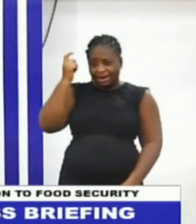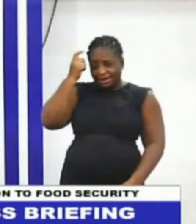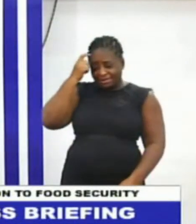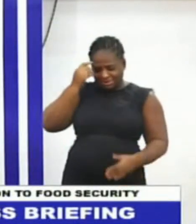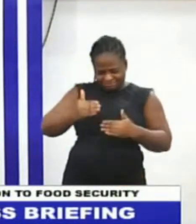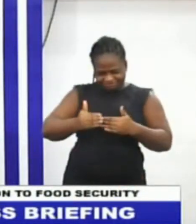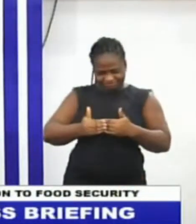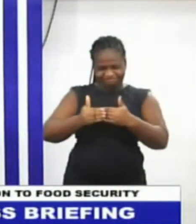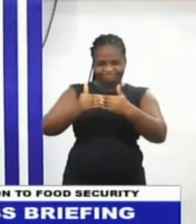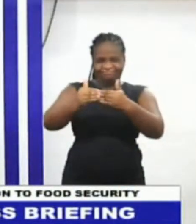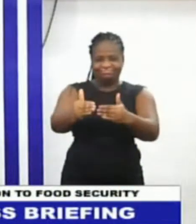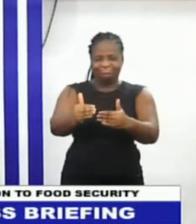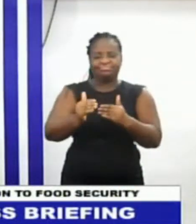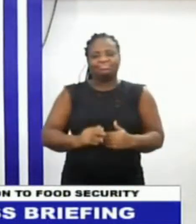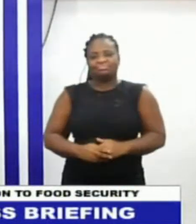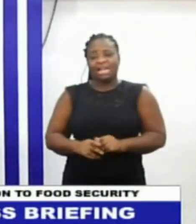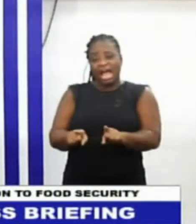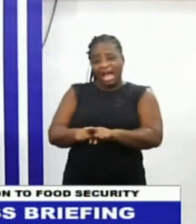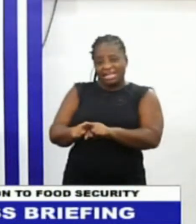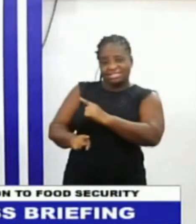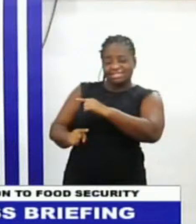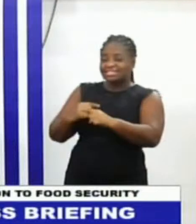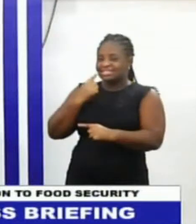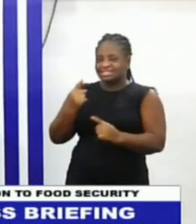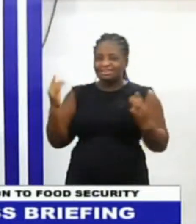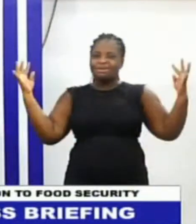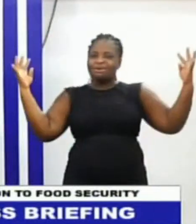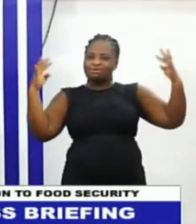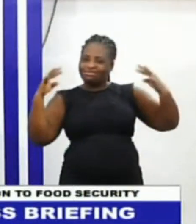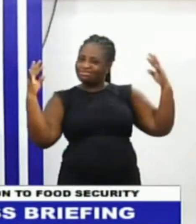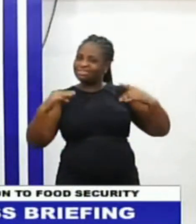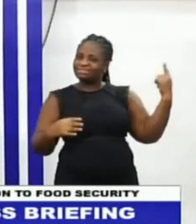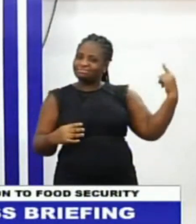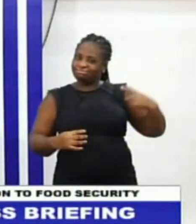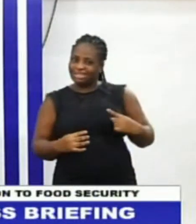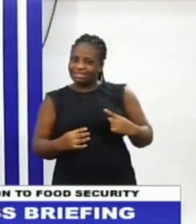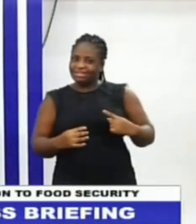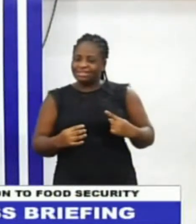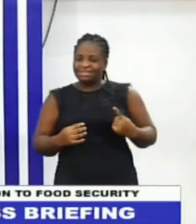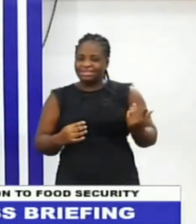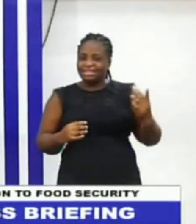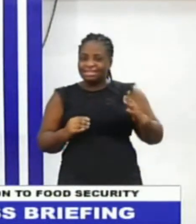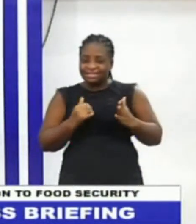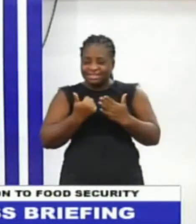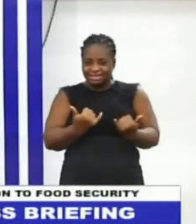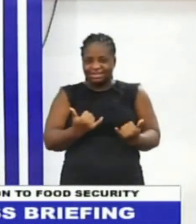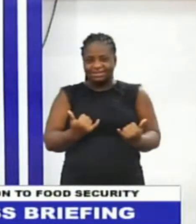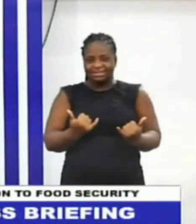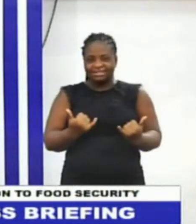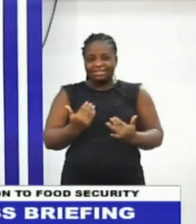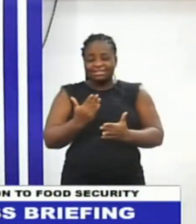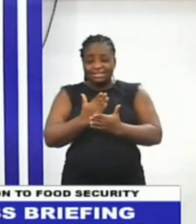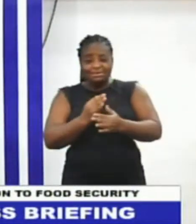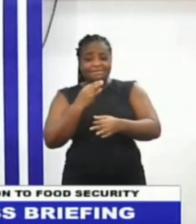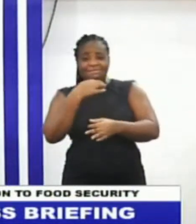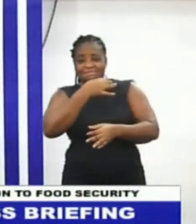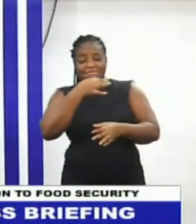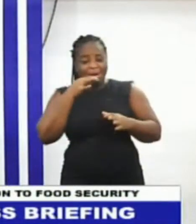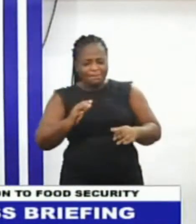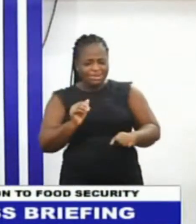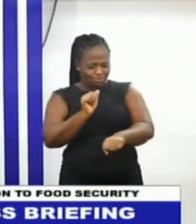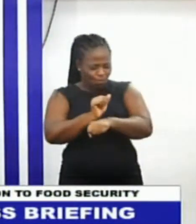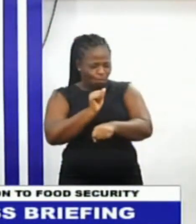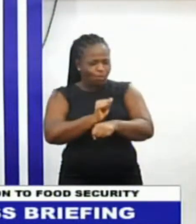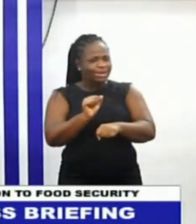ongoing. As I said, the rains are here in the forest belt and in the southern part, and farmers are earnestly working as